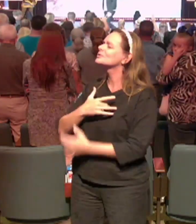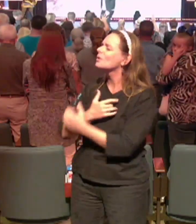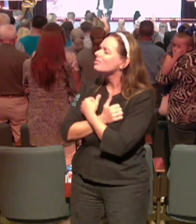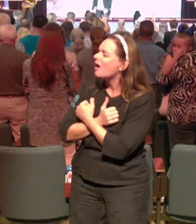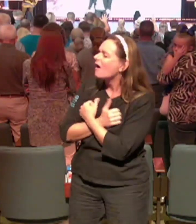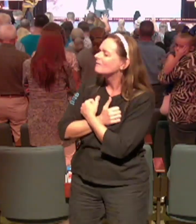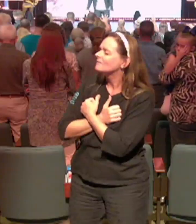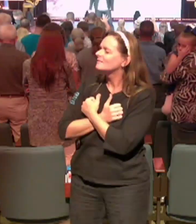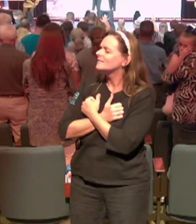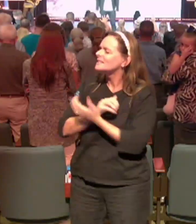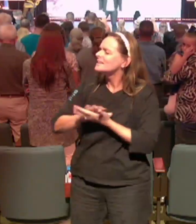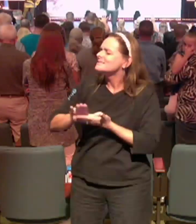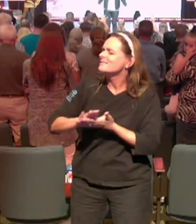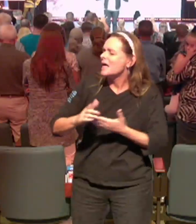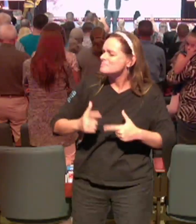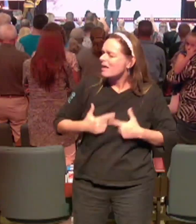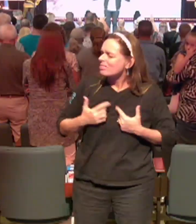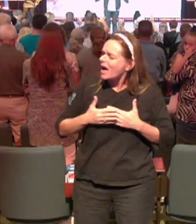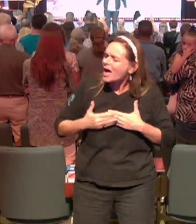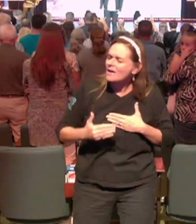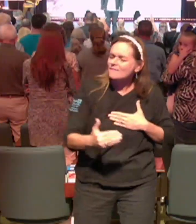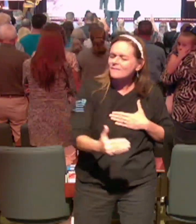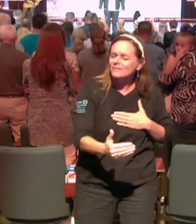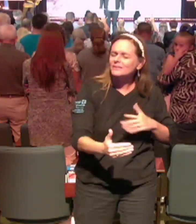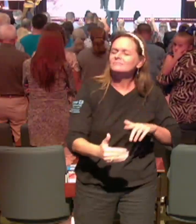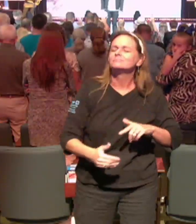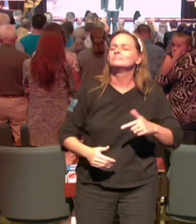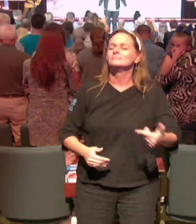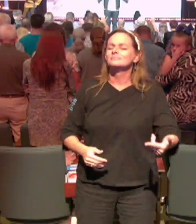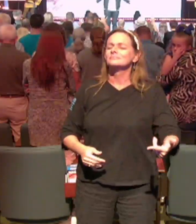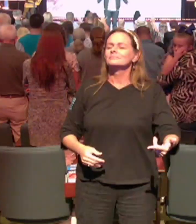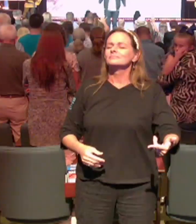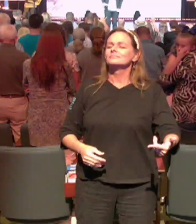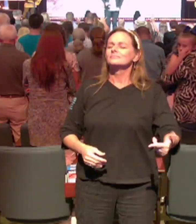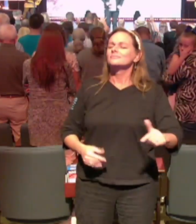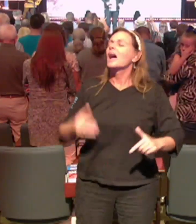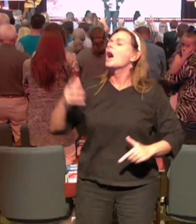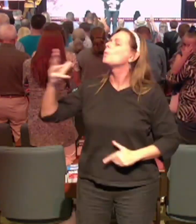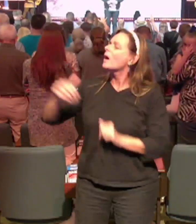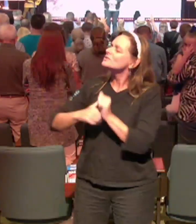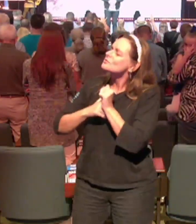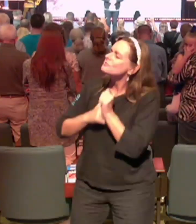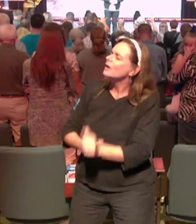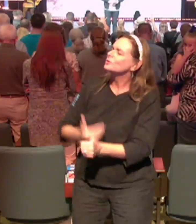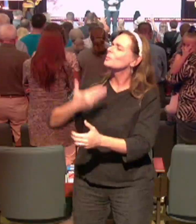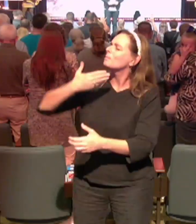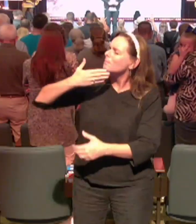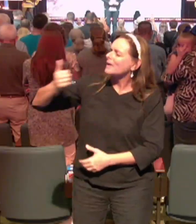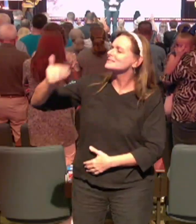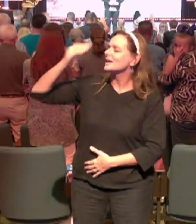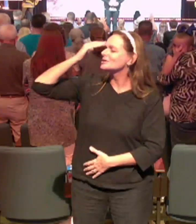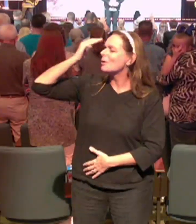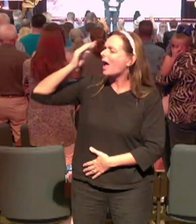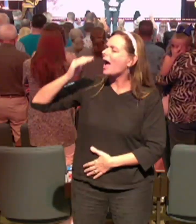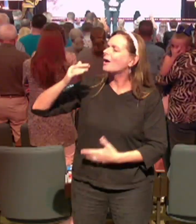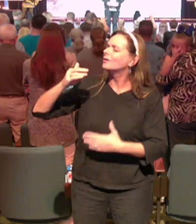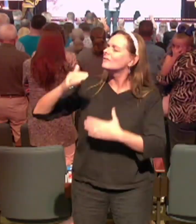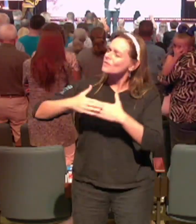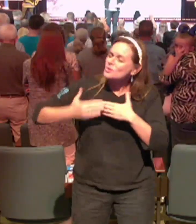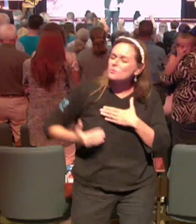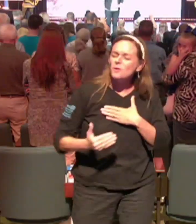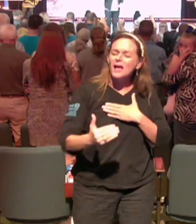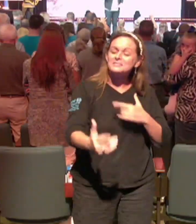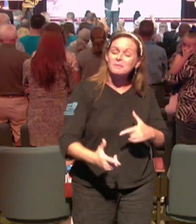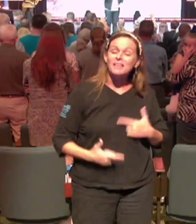life. I want to follow you the best I know how for the rest of my life.